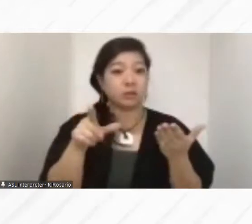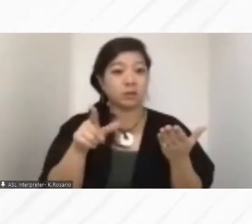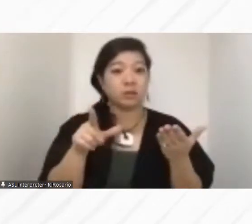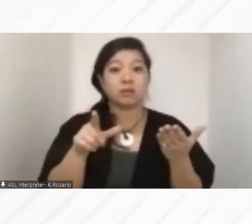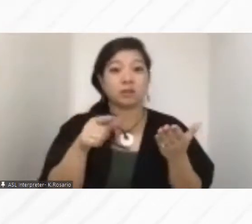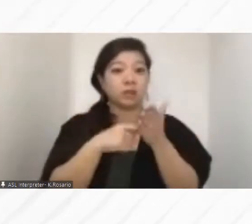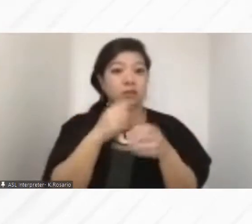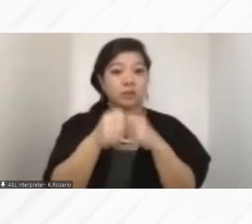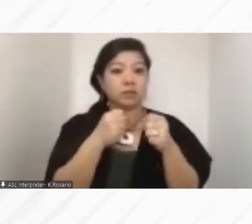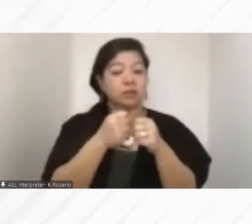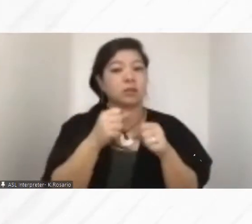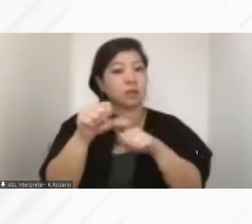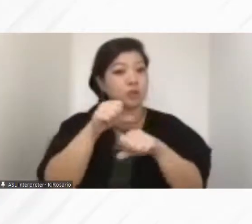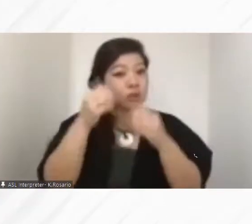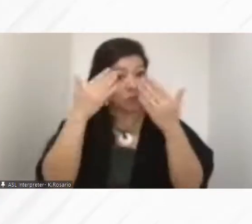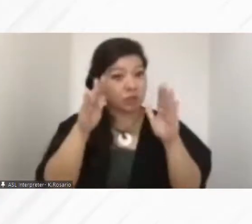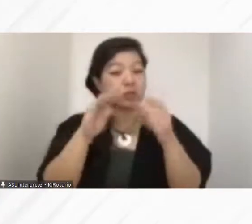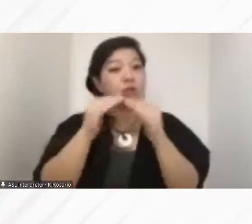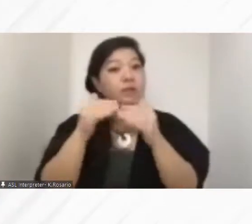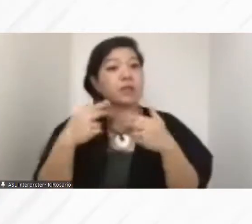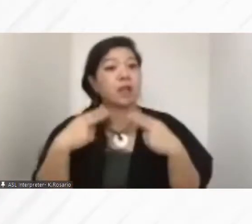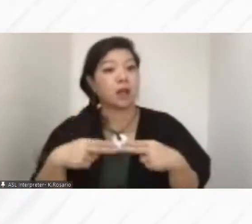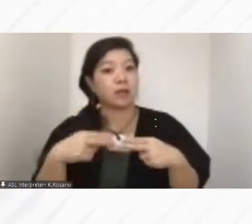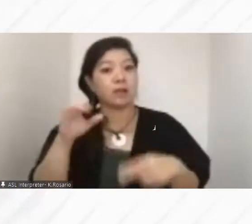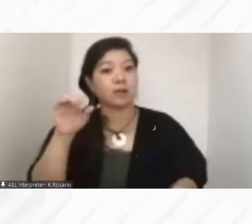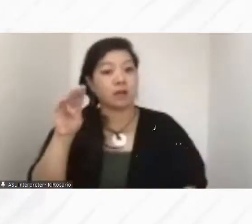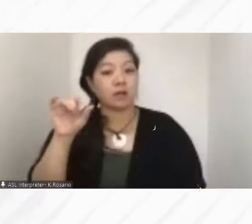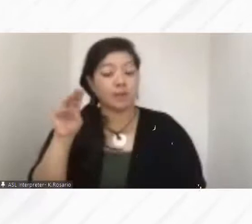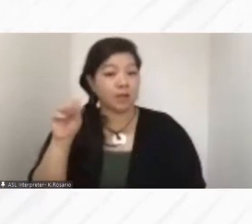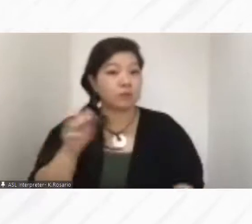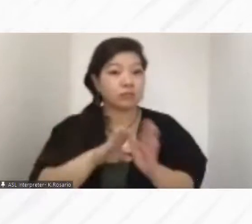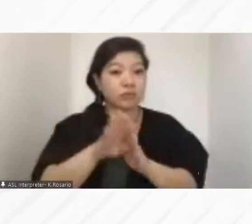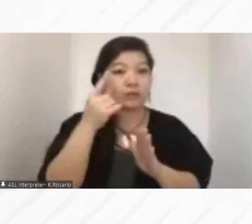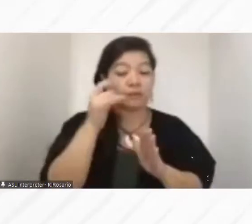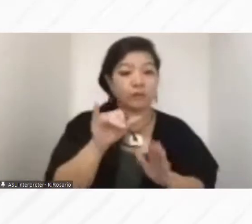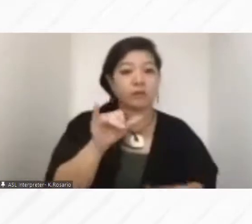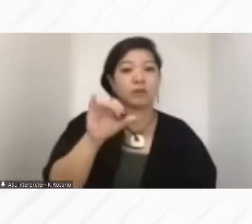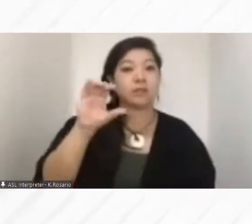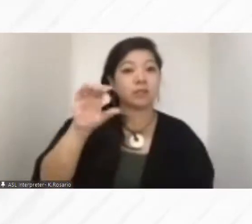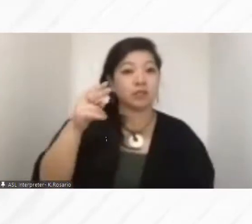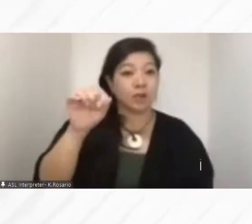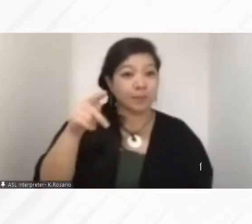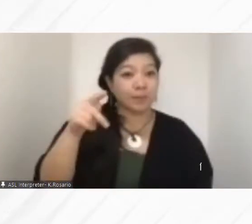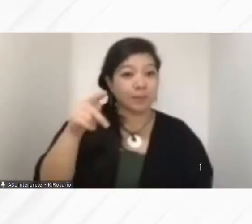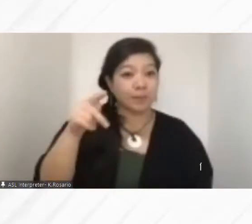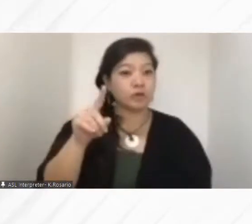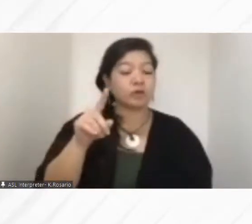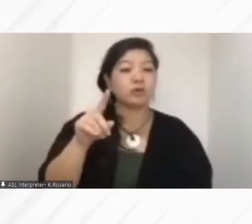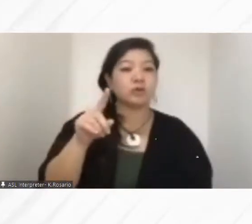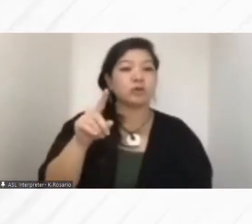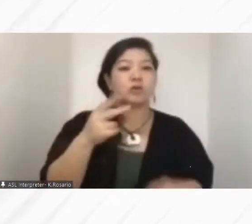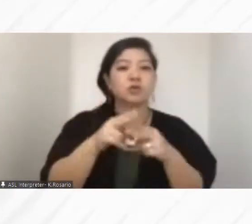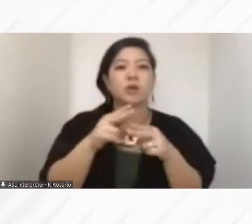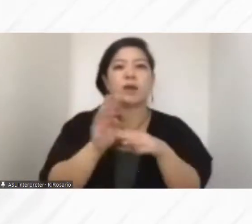this year, a Surgeon General's report on community health and economic prosperity, or CHEP for short, that's designed to mobilize businesses to